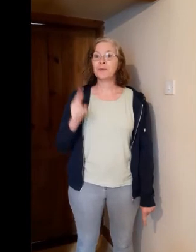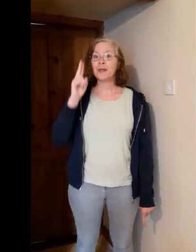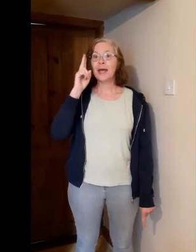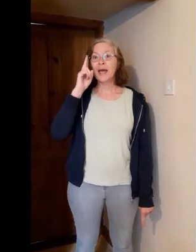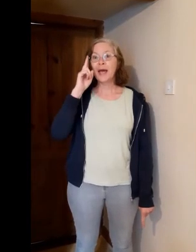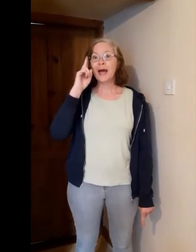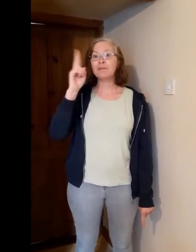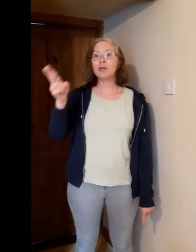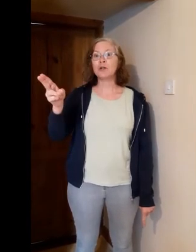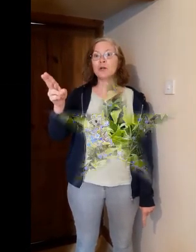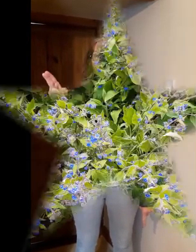Have a look.